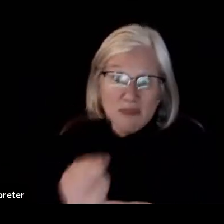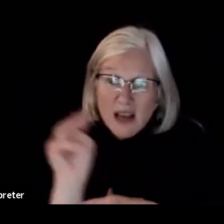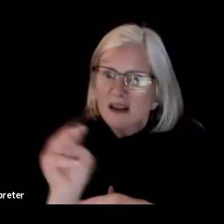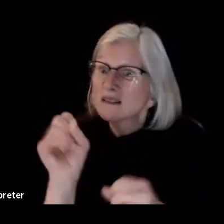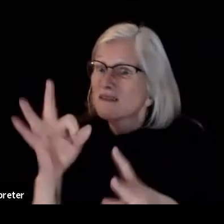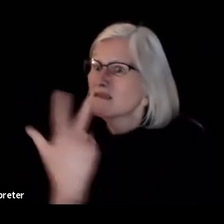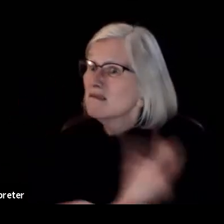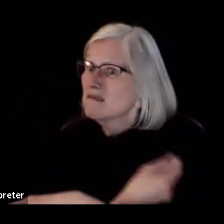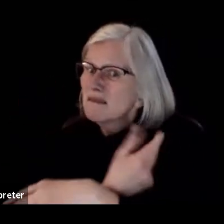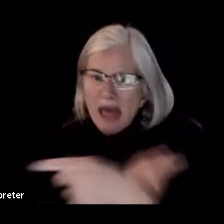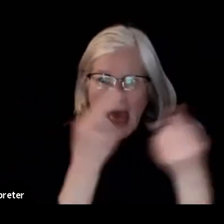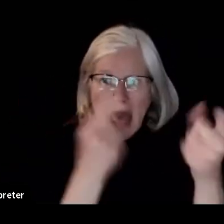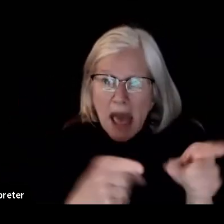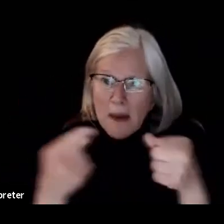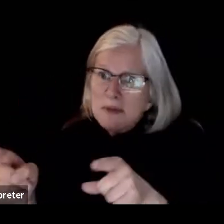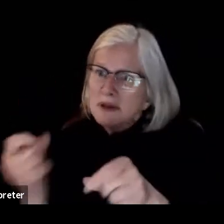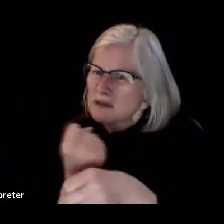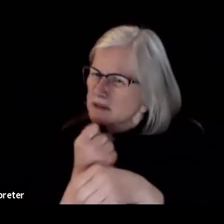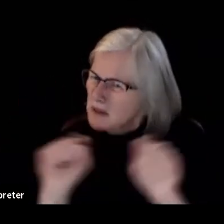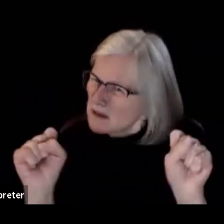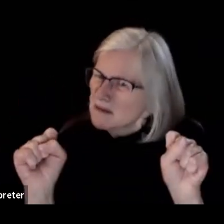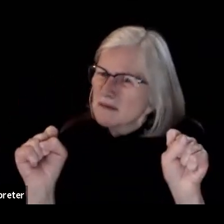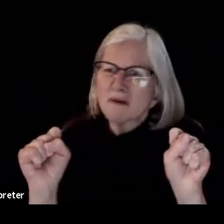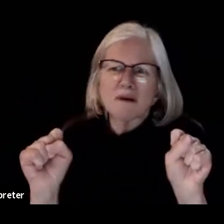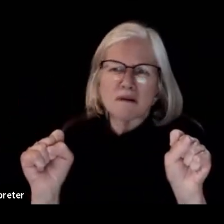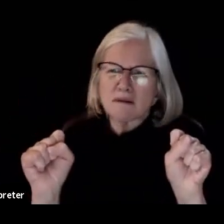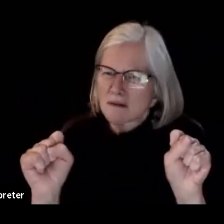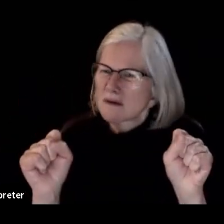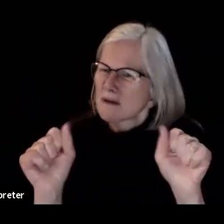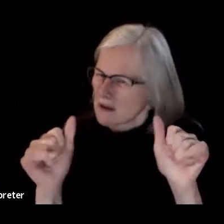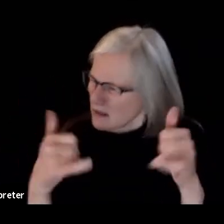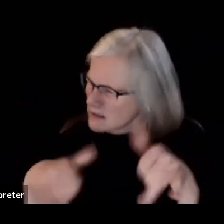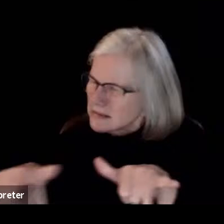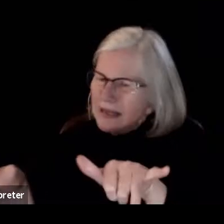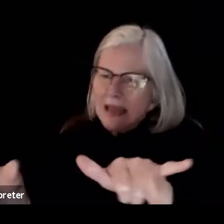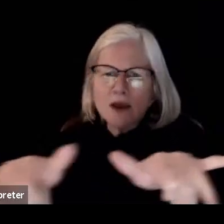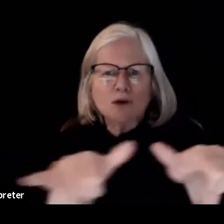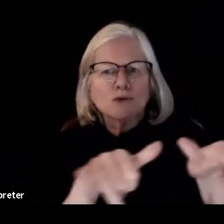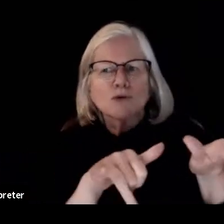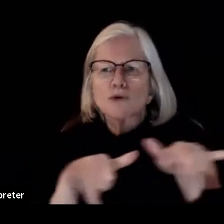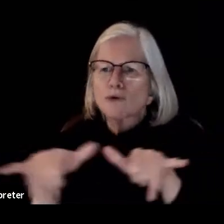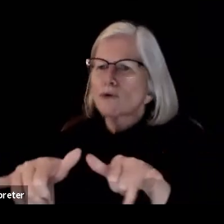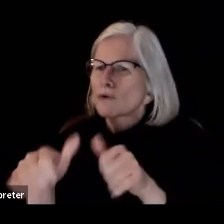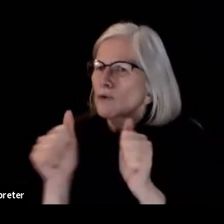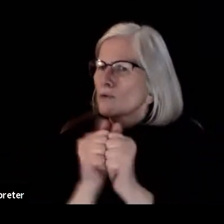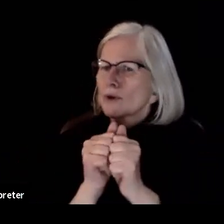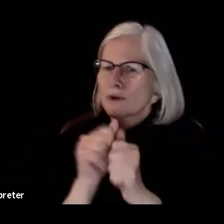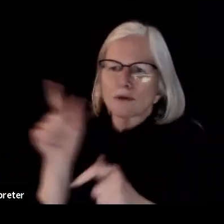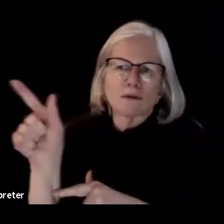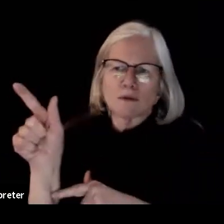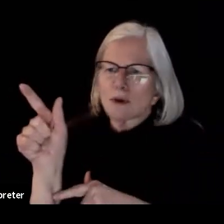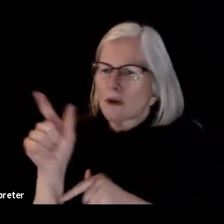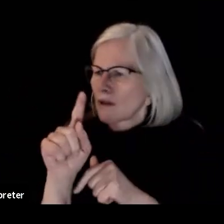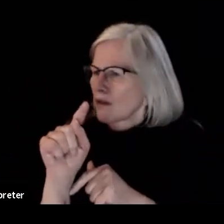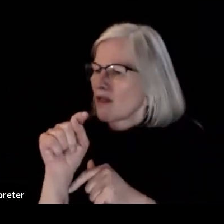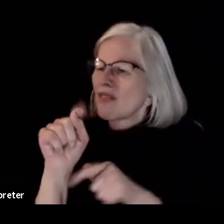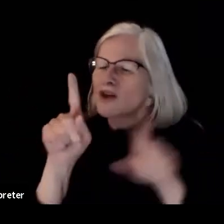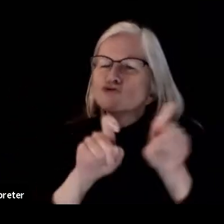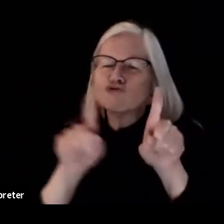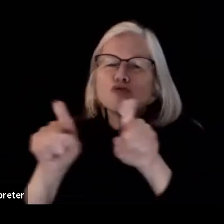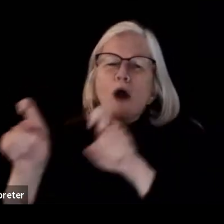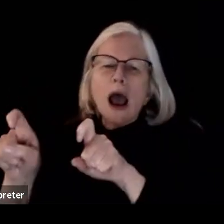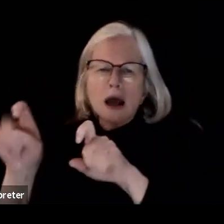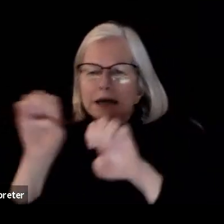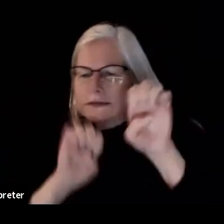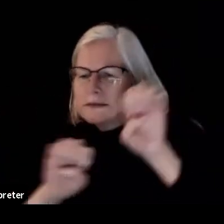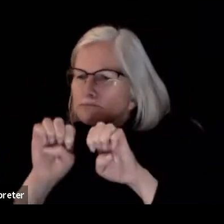been consistent with what was seen with the clinical trials, which is a very good safety profile. So for the folks